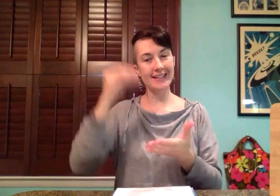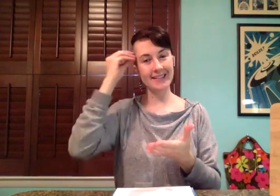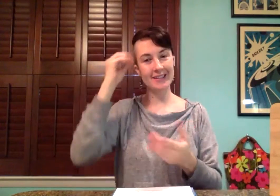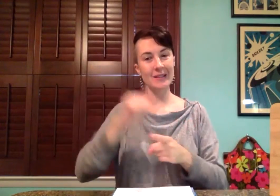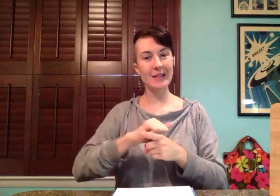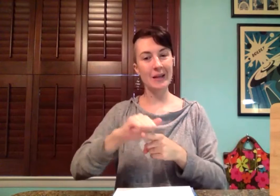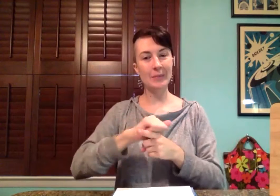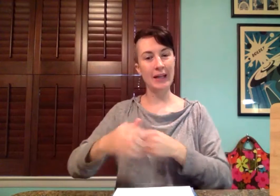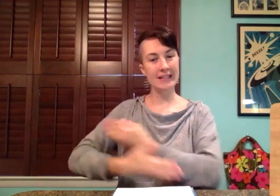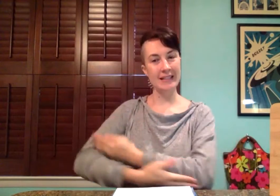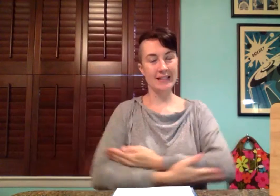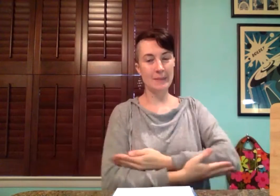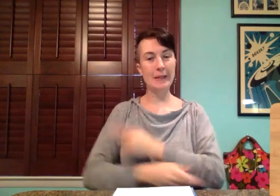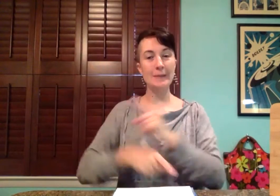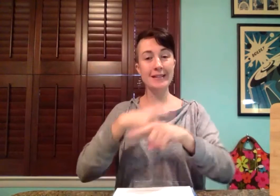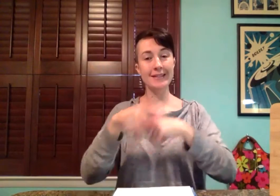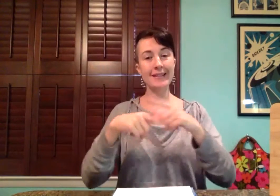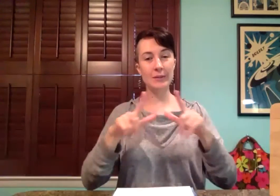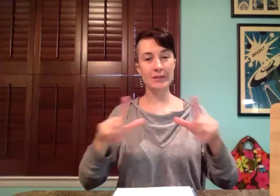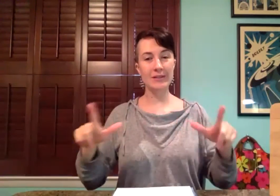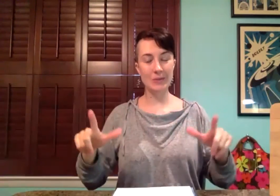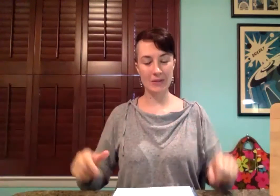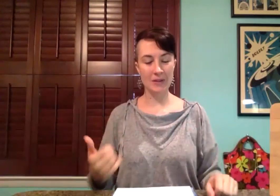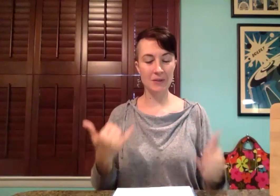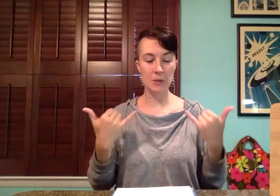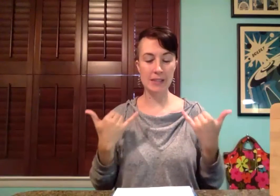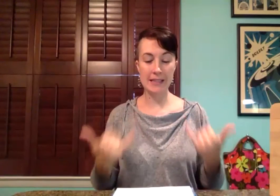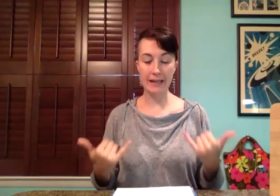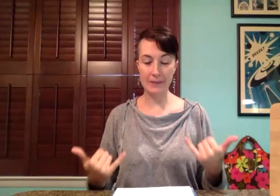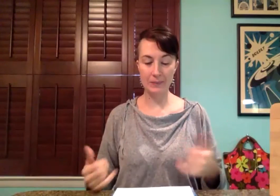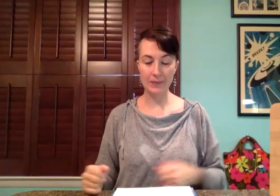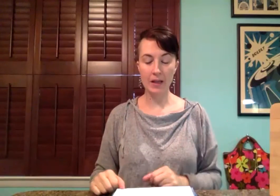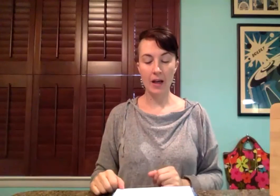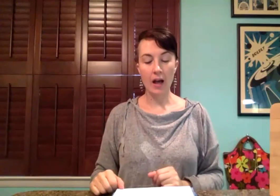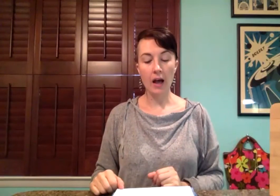to learn and practice baby sign language with all of you today.